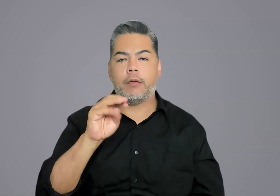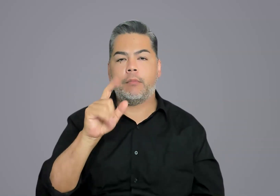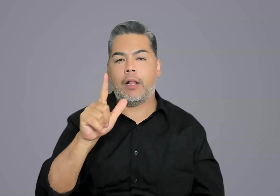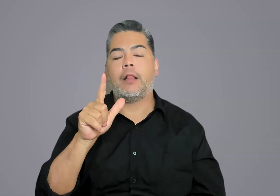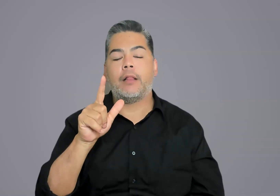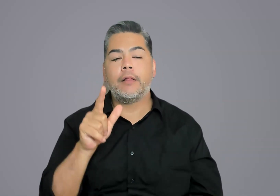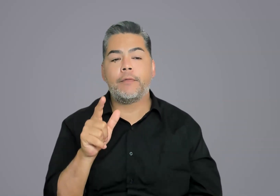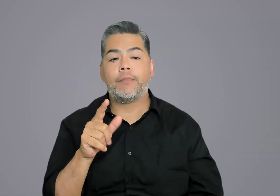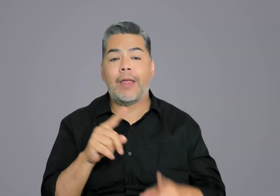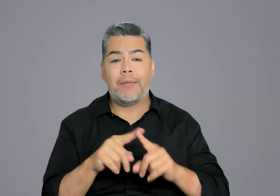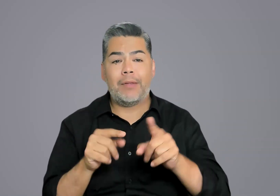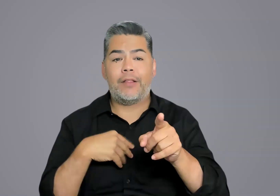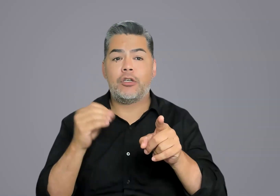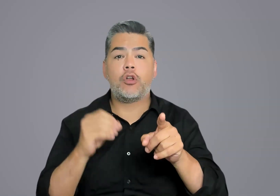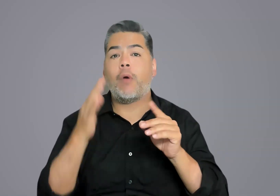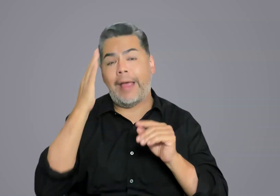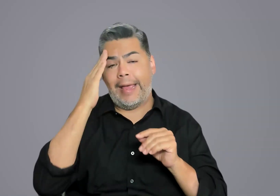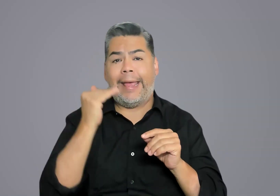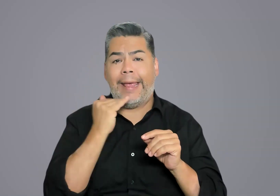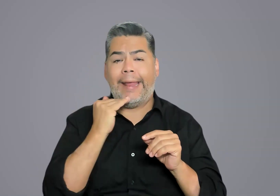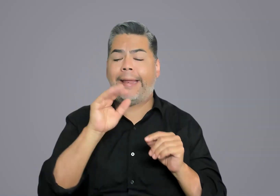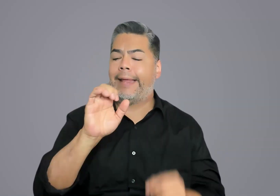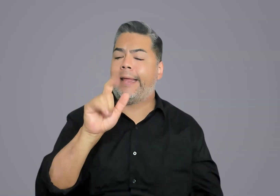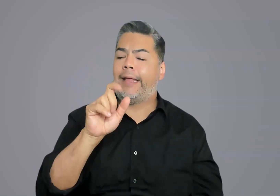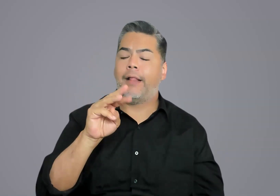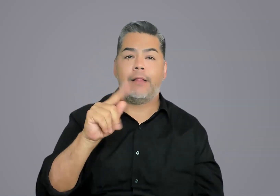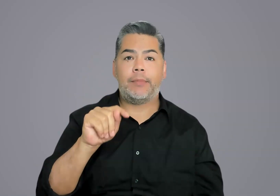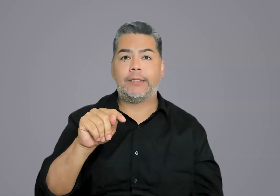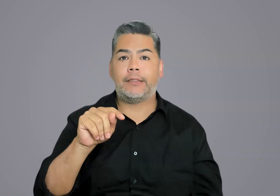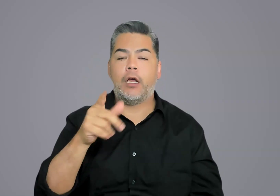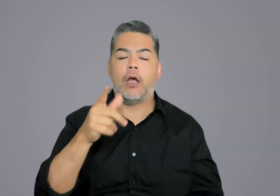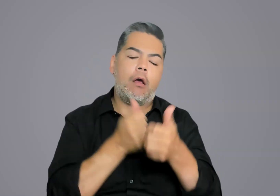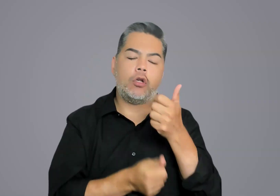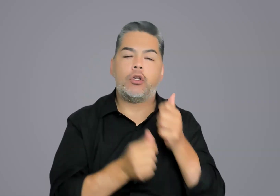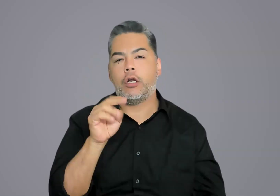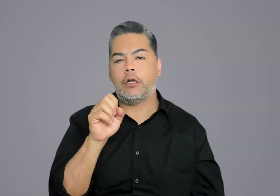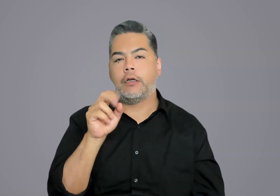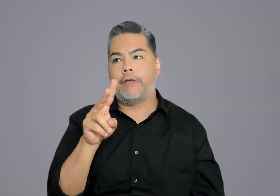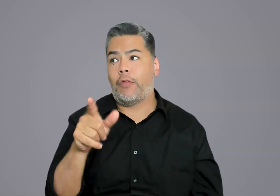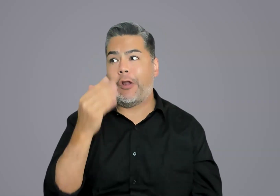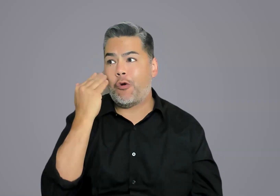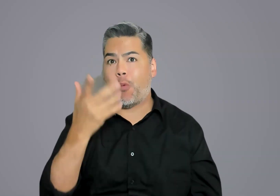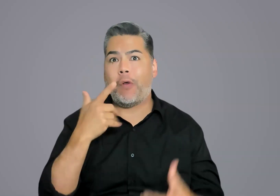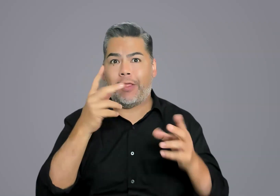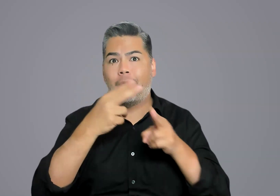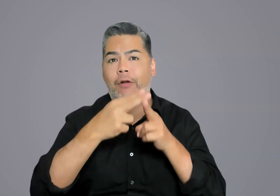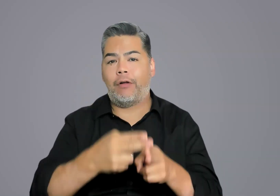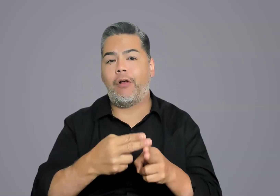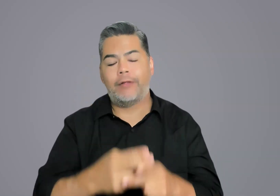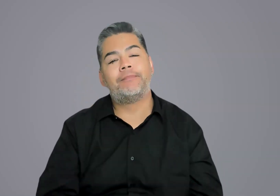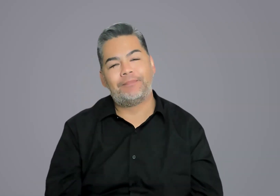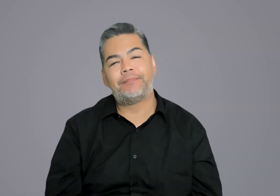heading element directly under the body or the nav, so the browser doesn't know what they were trying to call those things.